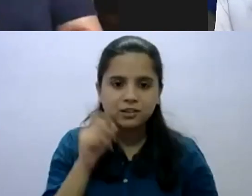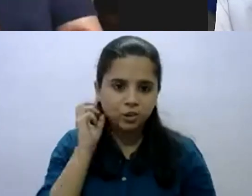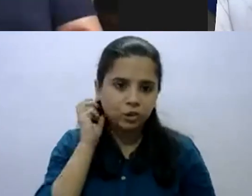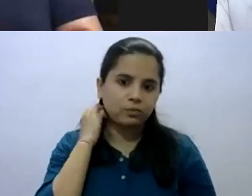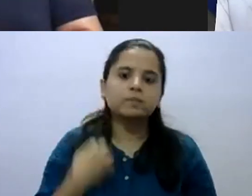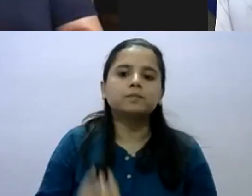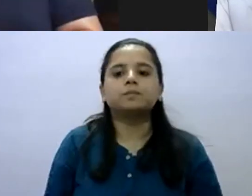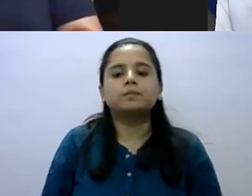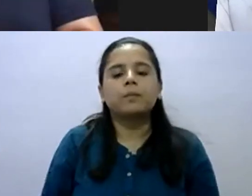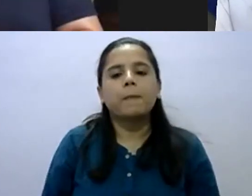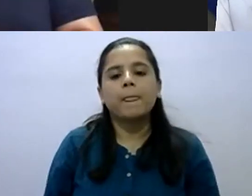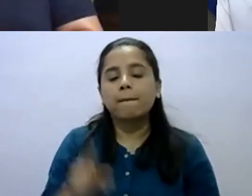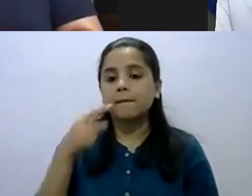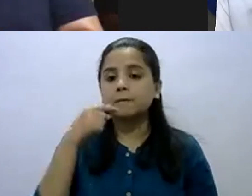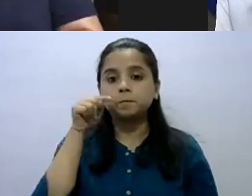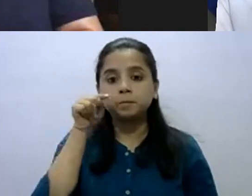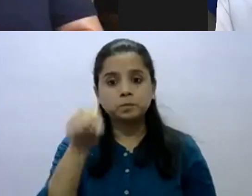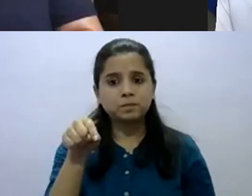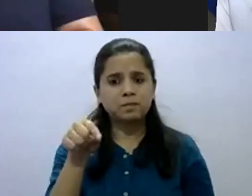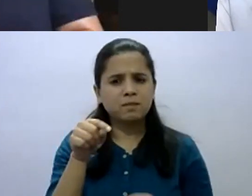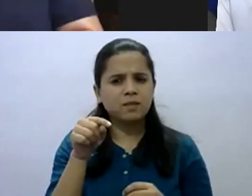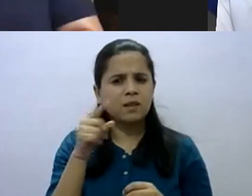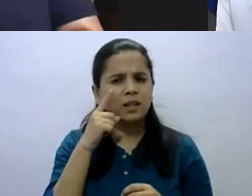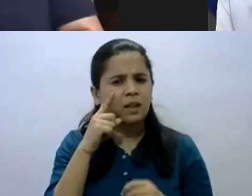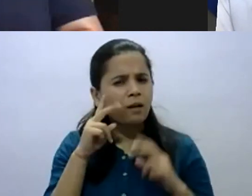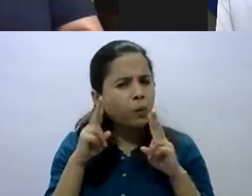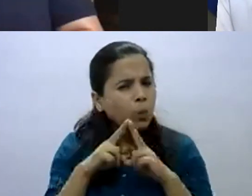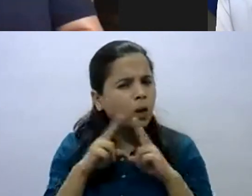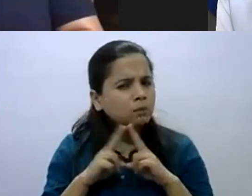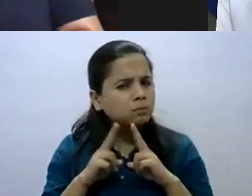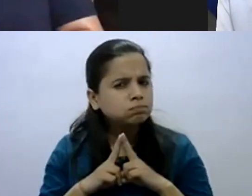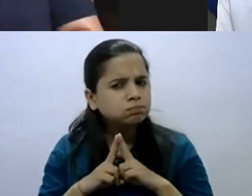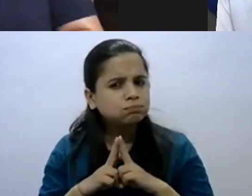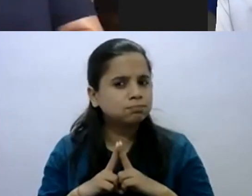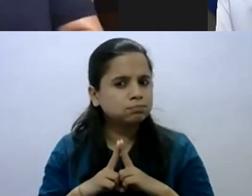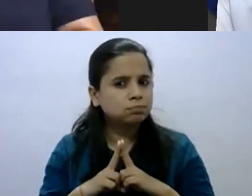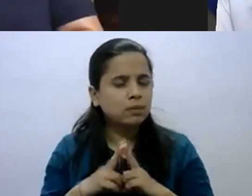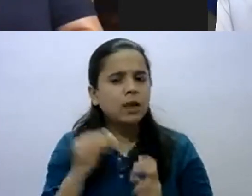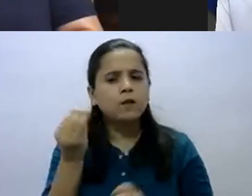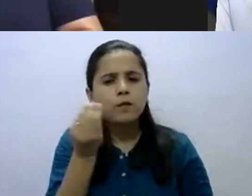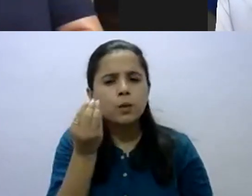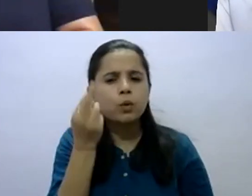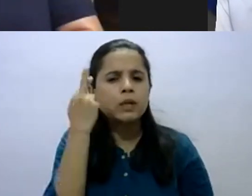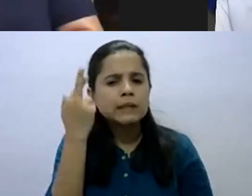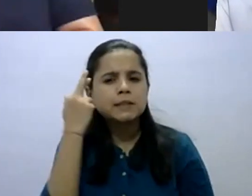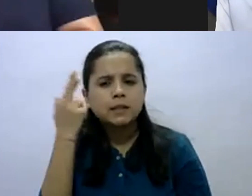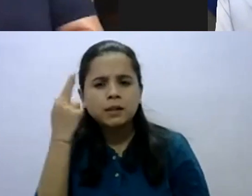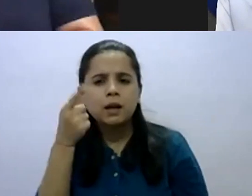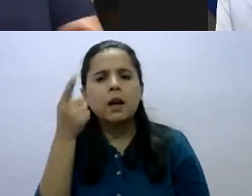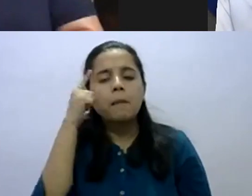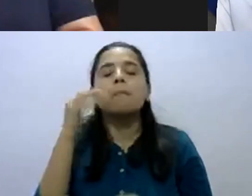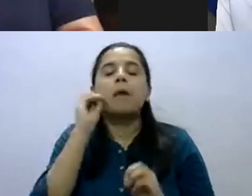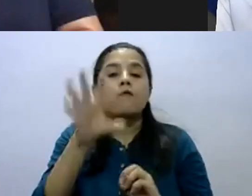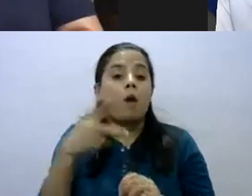Yes, So yes. there are very, very, very few reasons in which you cannot take the